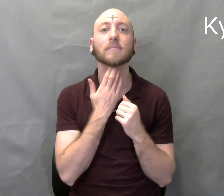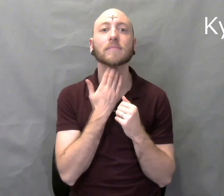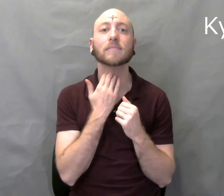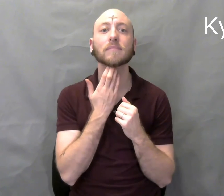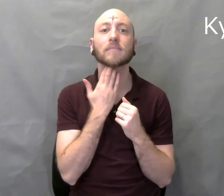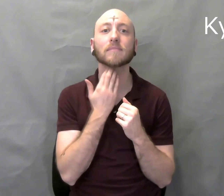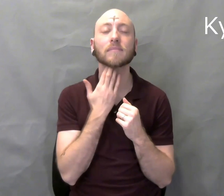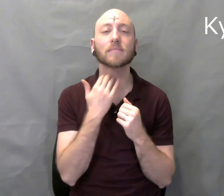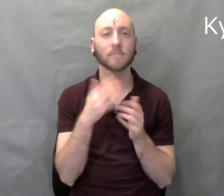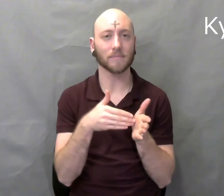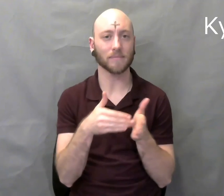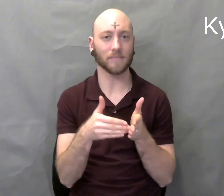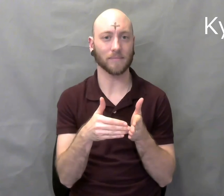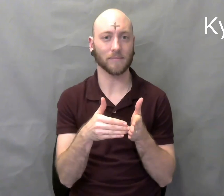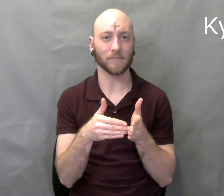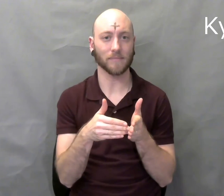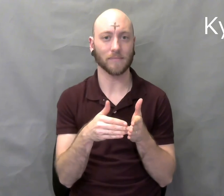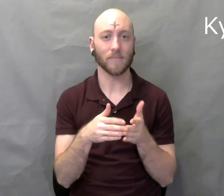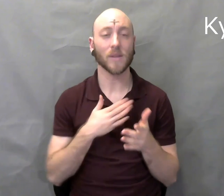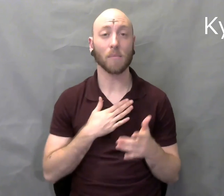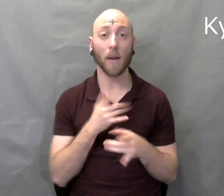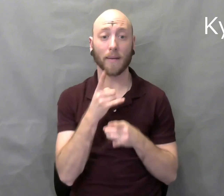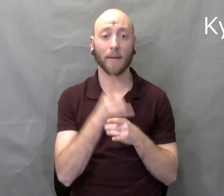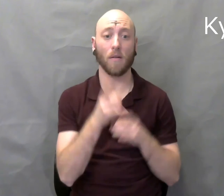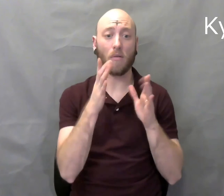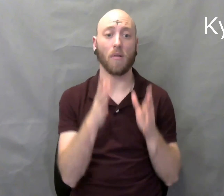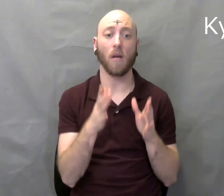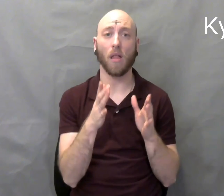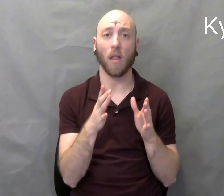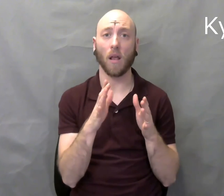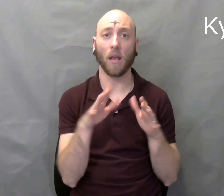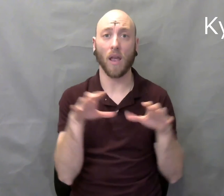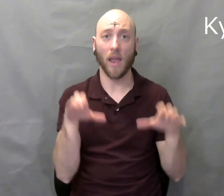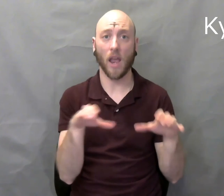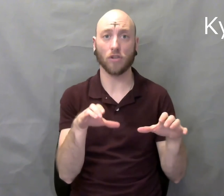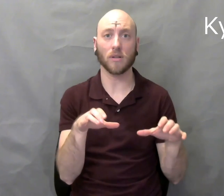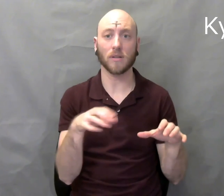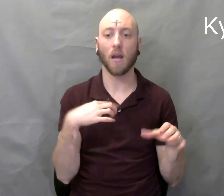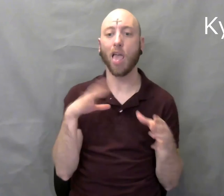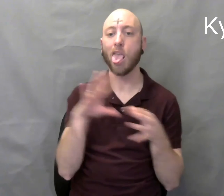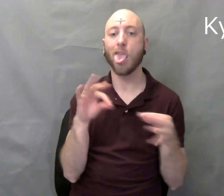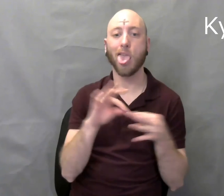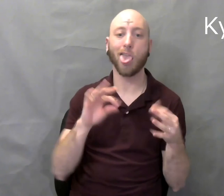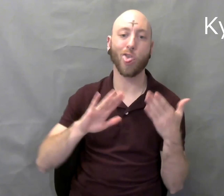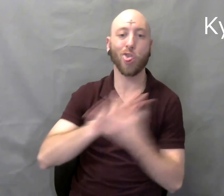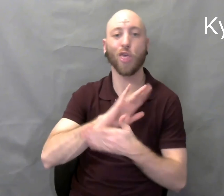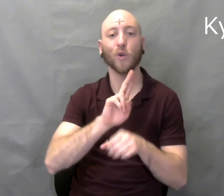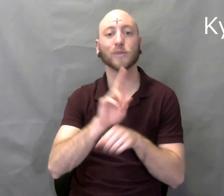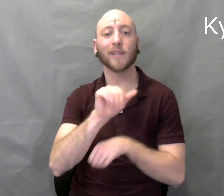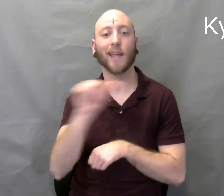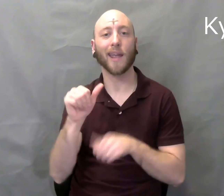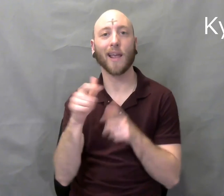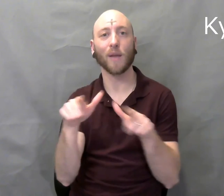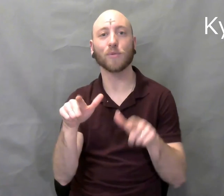to justify my alcoholic actions that sound like I'm doing sobriety, right?